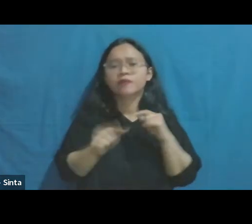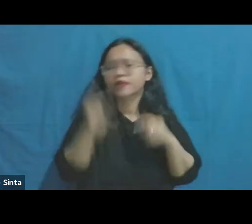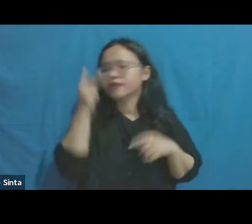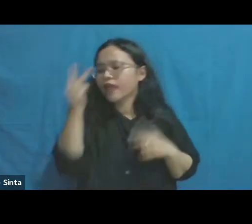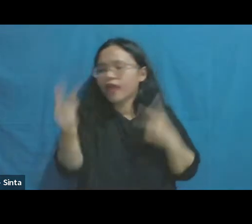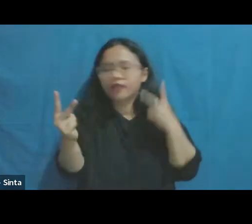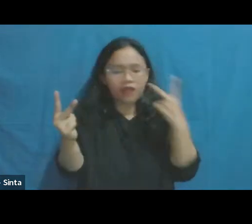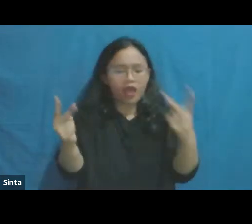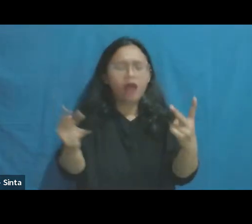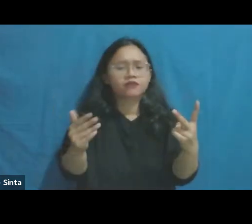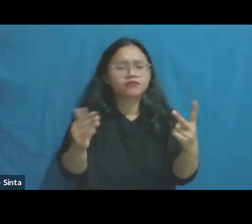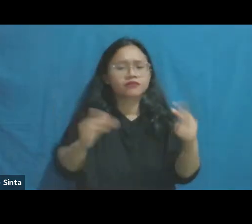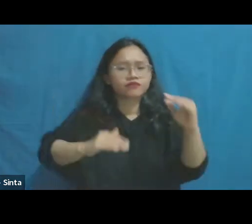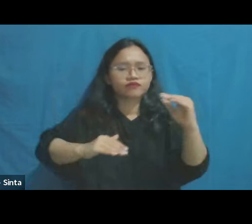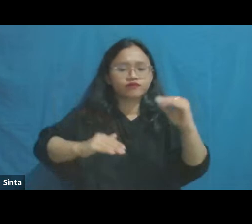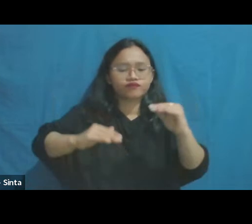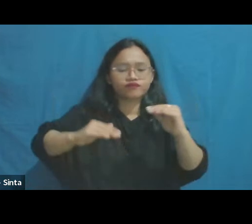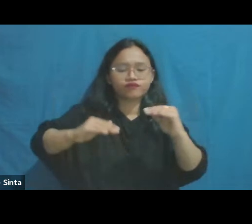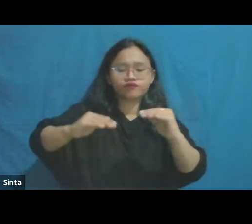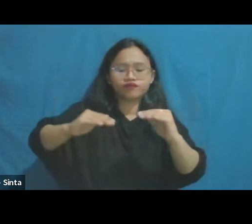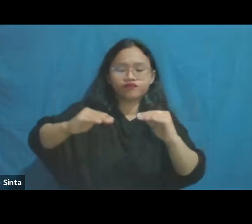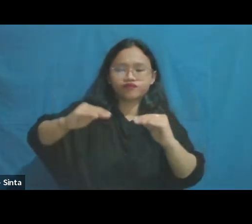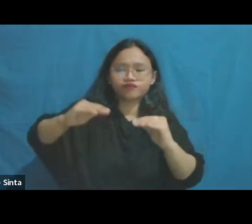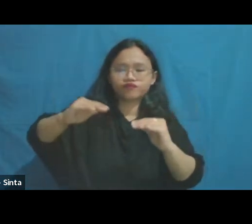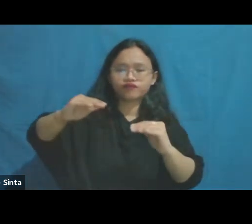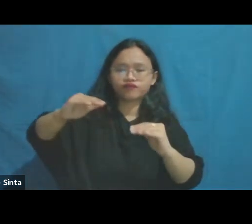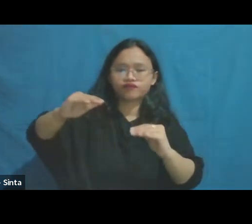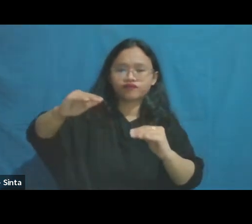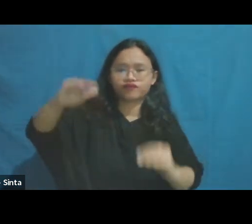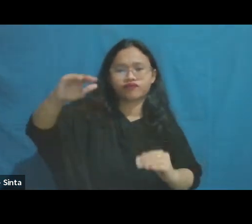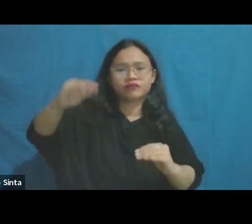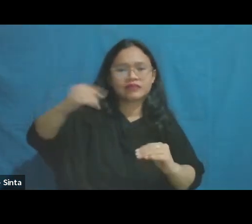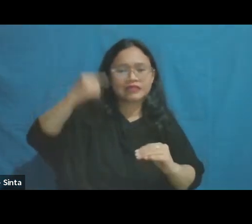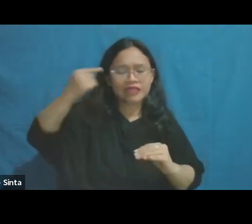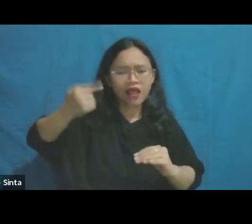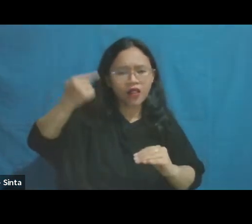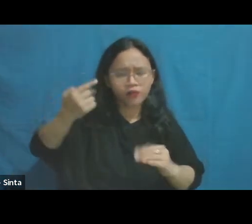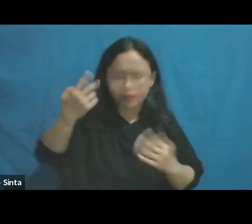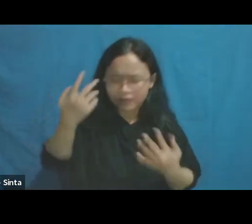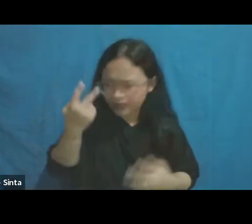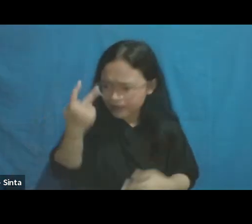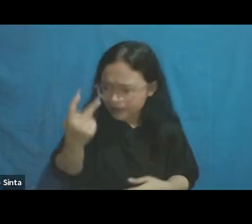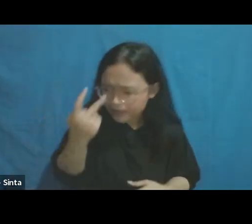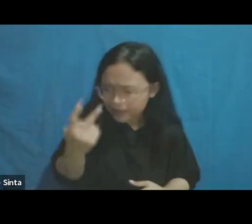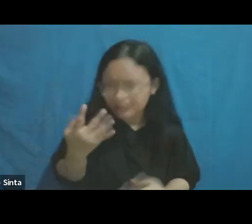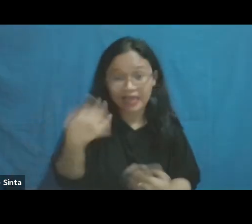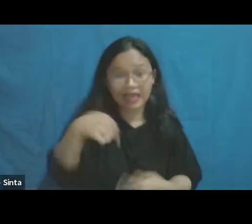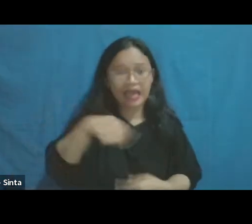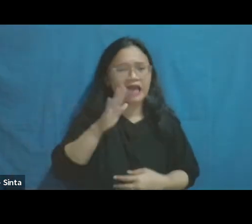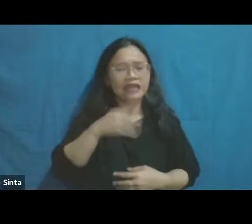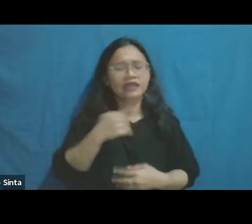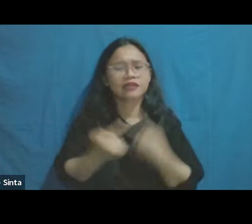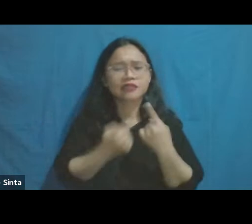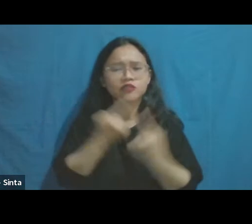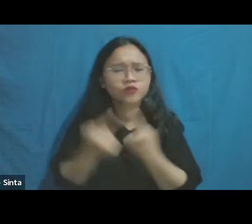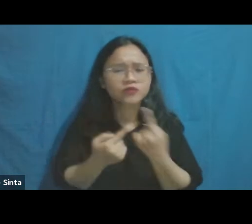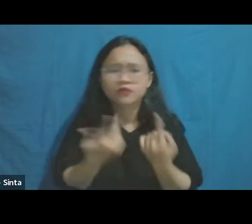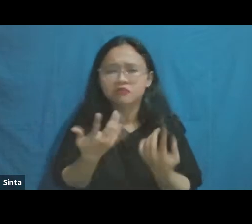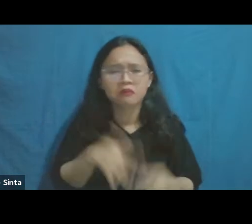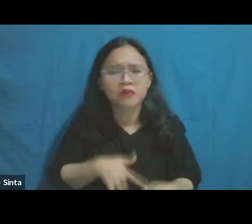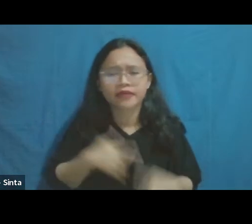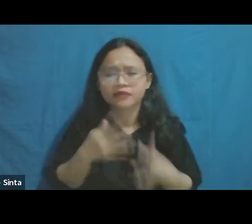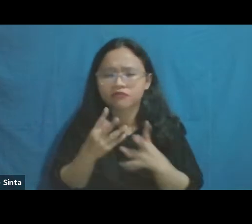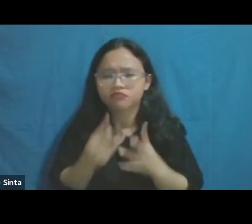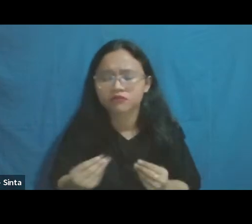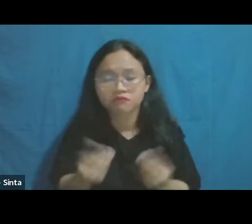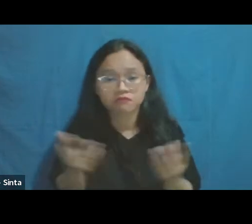also what is missing from our conversation right now is that the classic problem of the